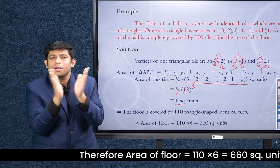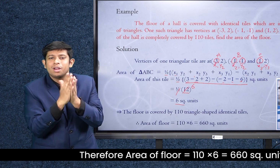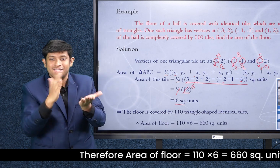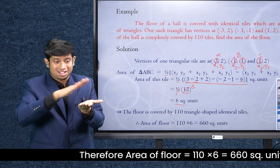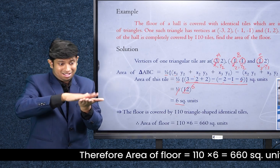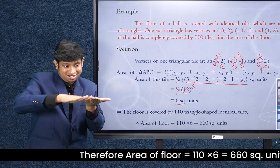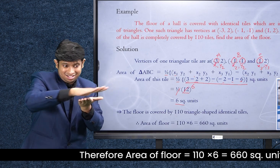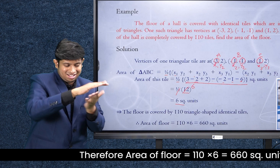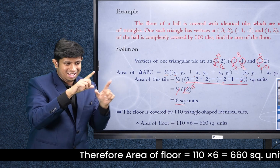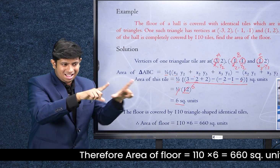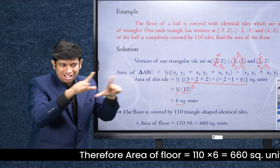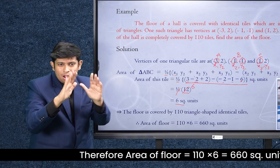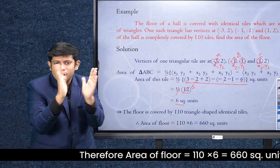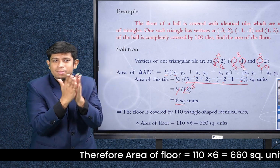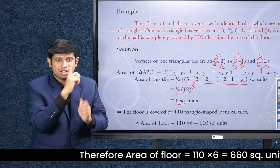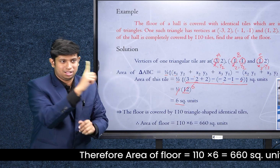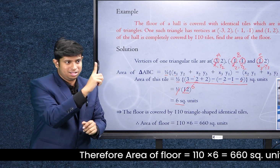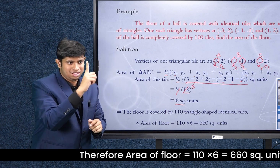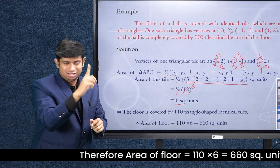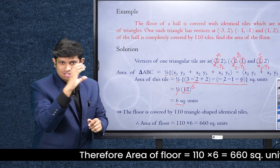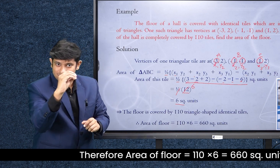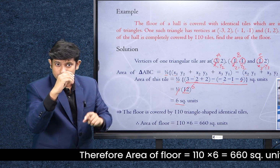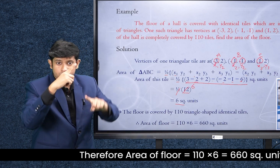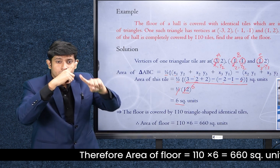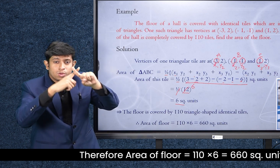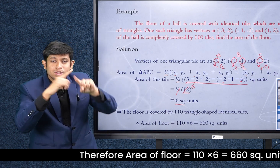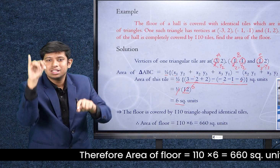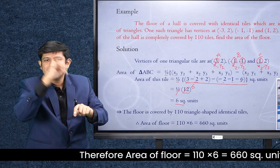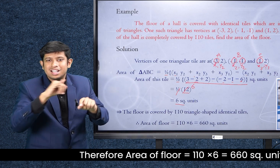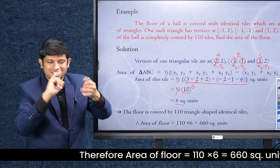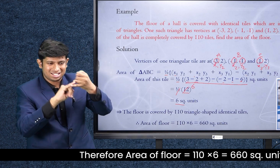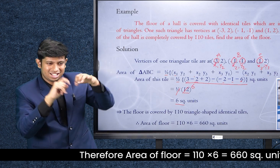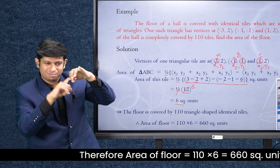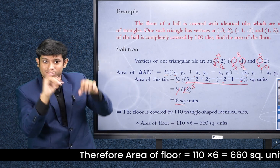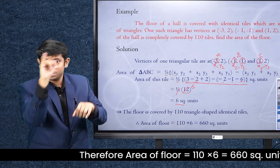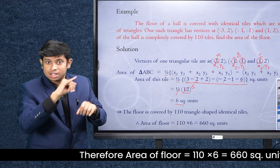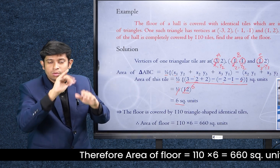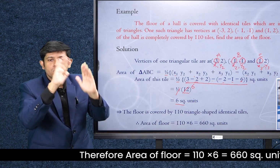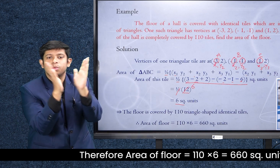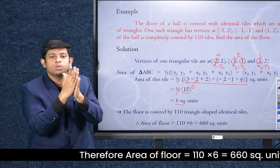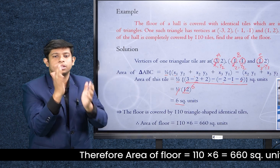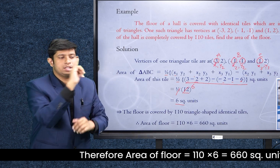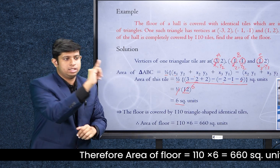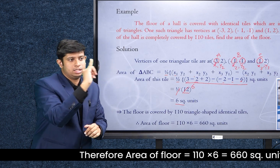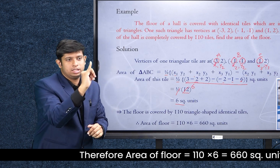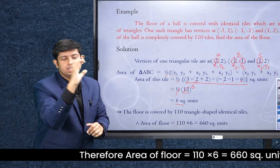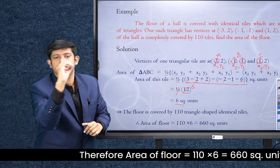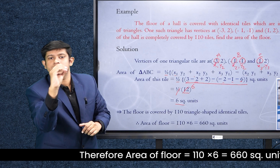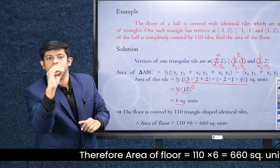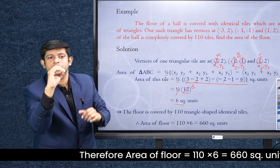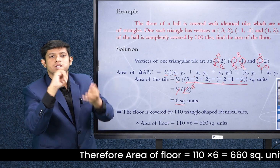therefore area of floor is equal to 110 into 6, that is equal to 660 square units.